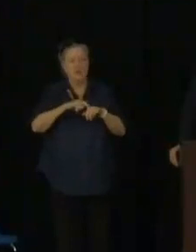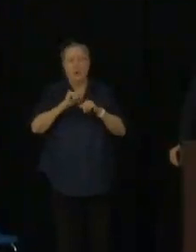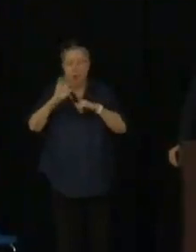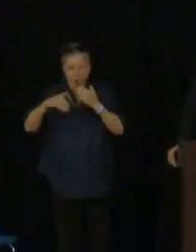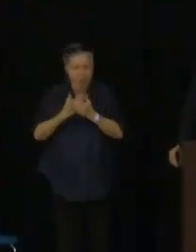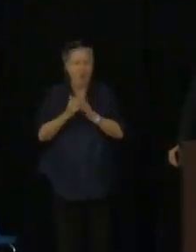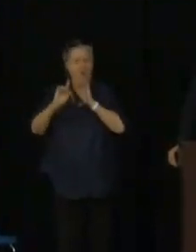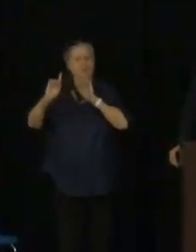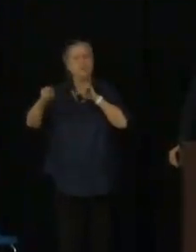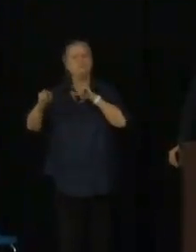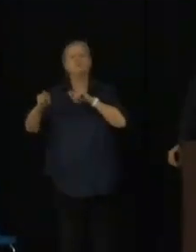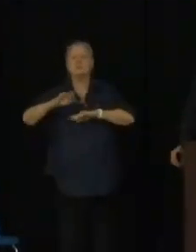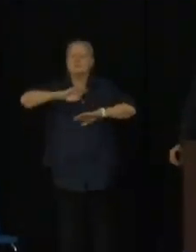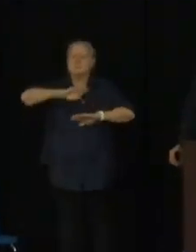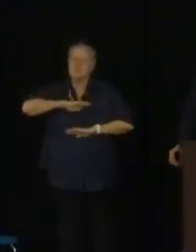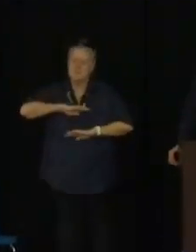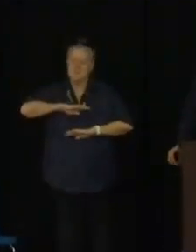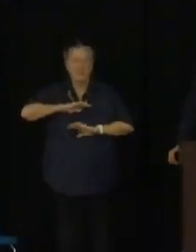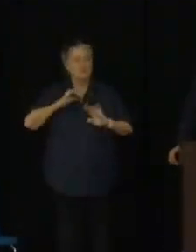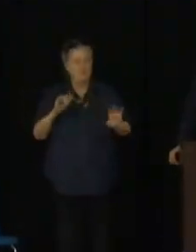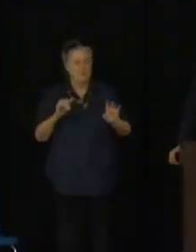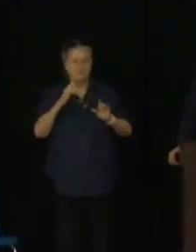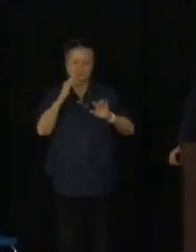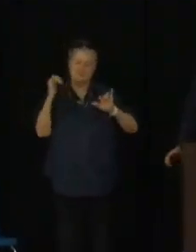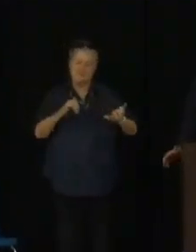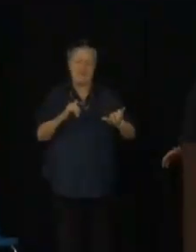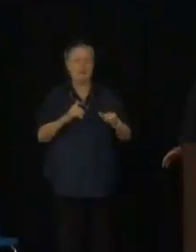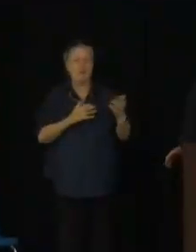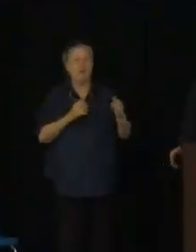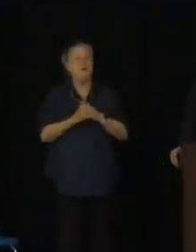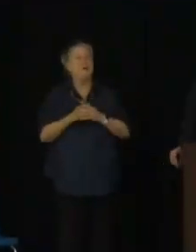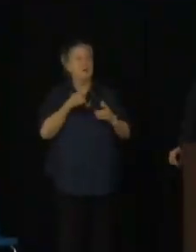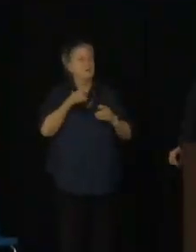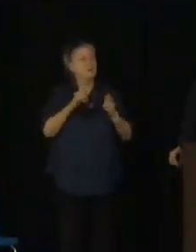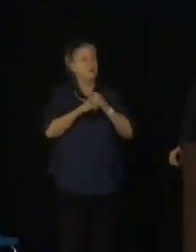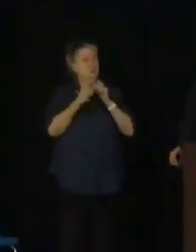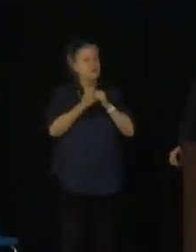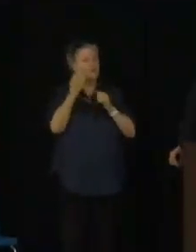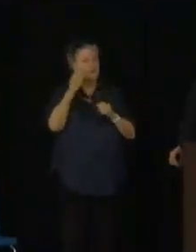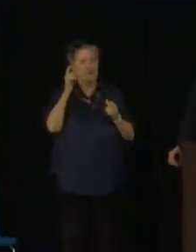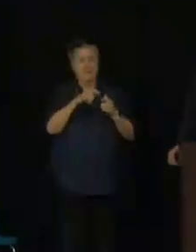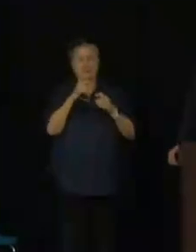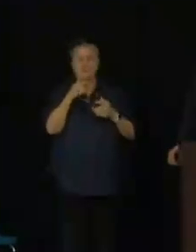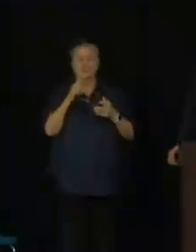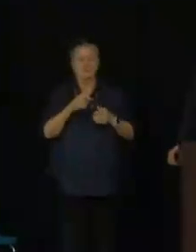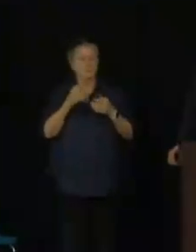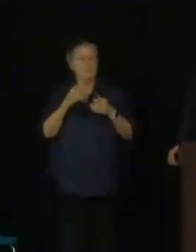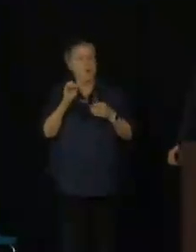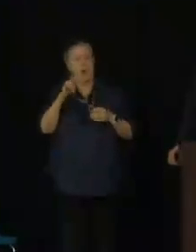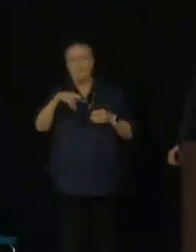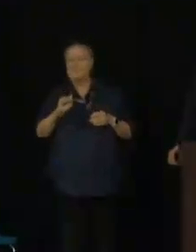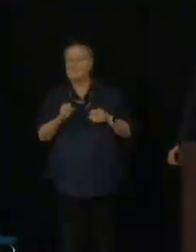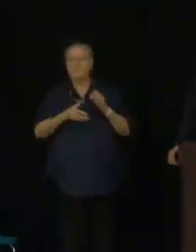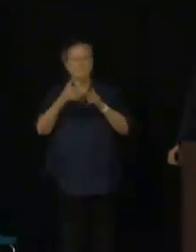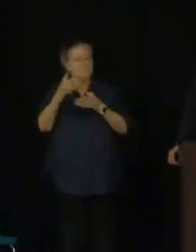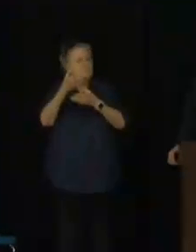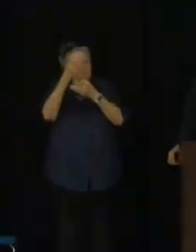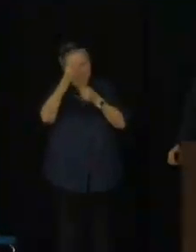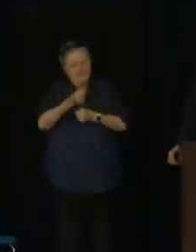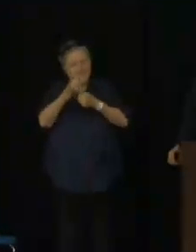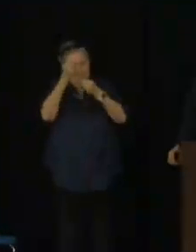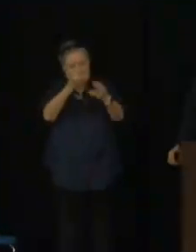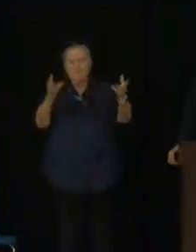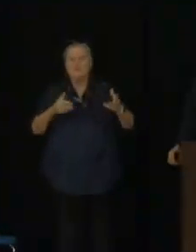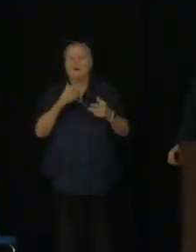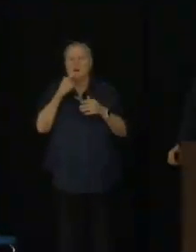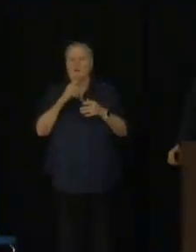all had your questions answered, so make sure you stick around. To start with, I know you'd like to get right into an ops briefing, so we're going to start with Deputy